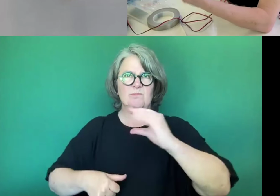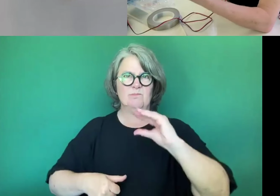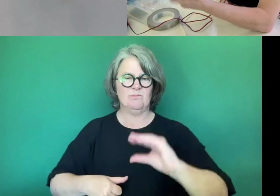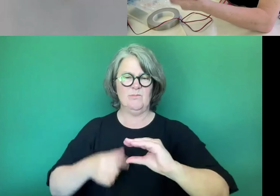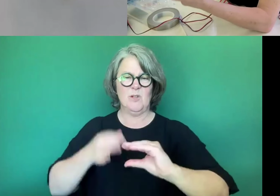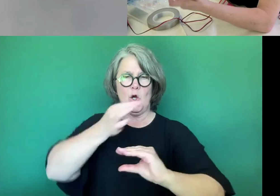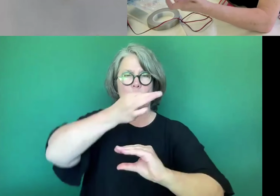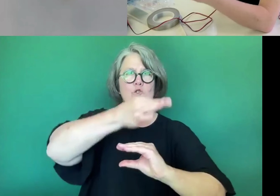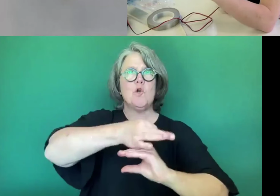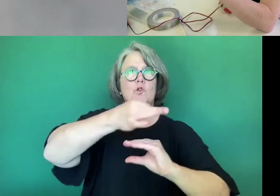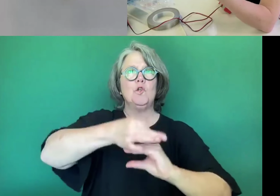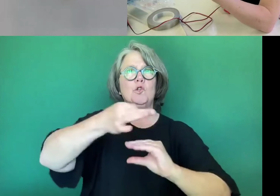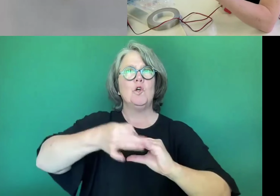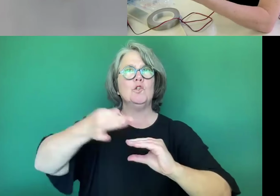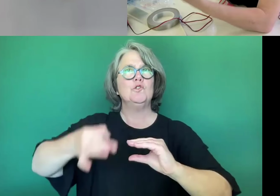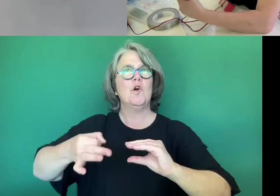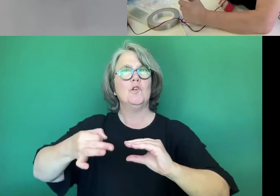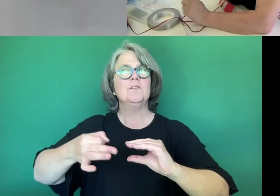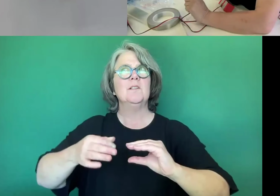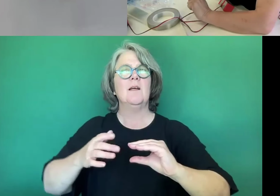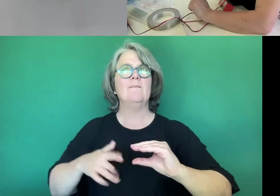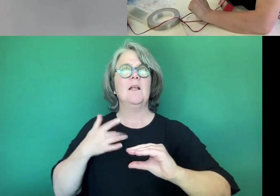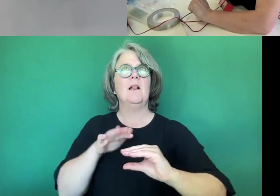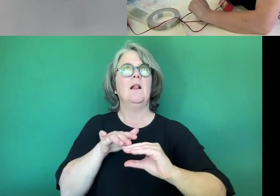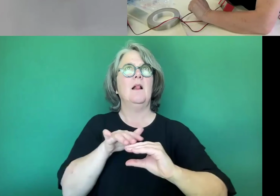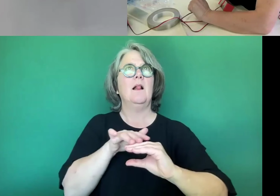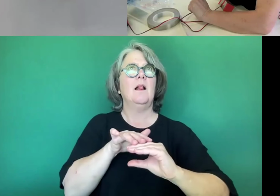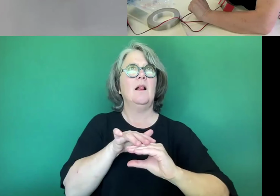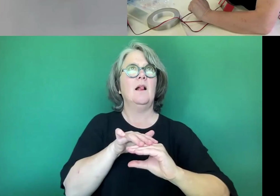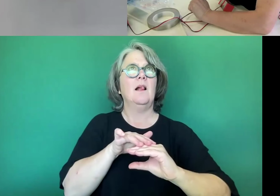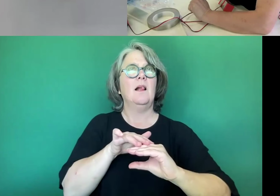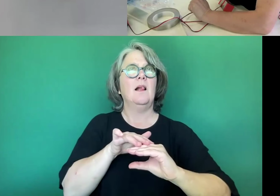basically like little stickers, and that can be a little bit easier than cutting very small pieces of tape.